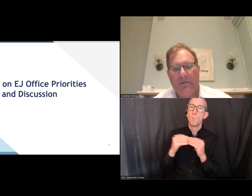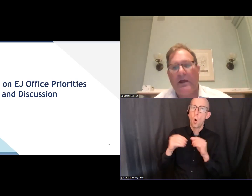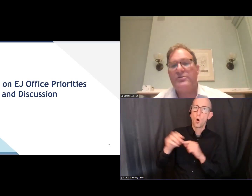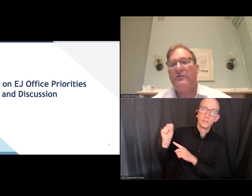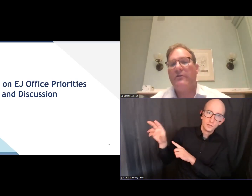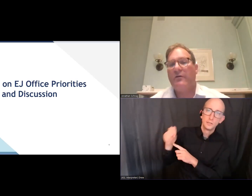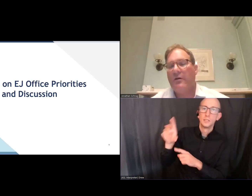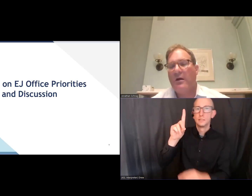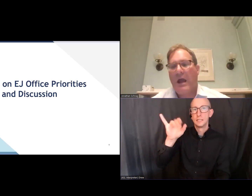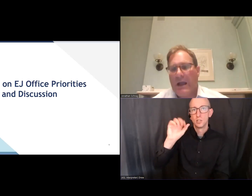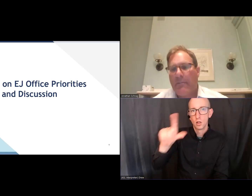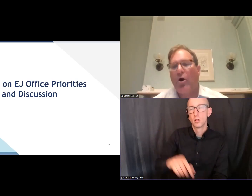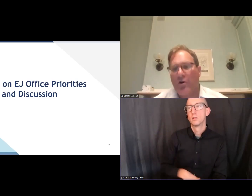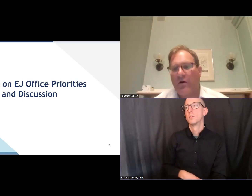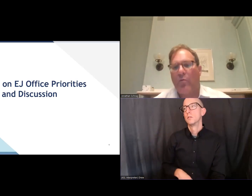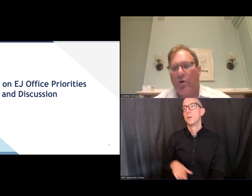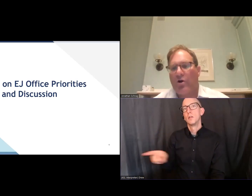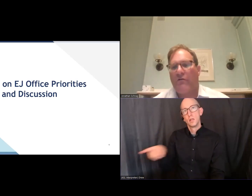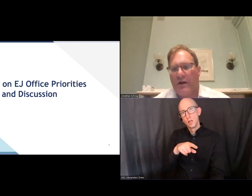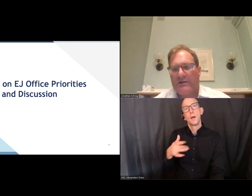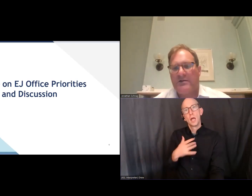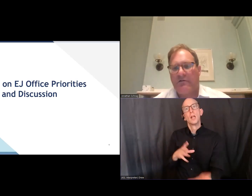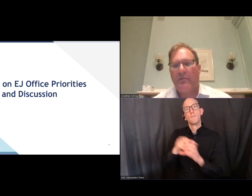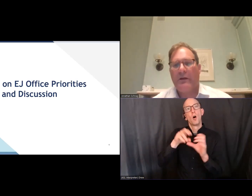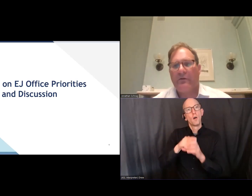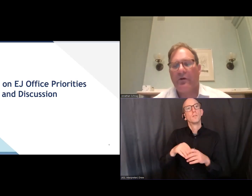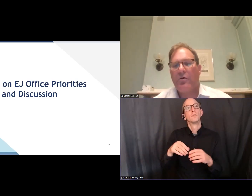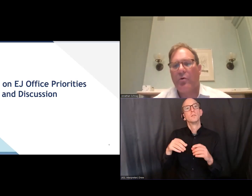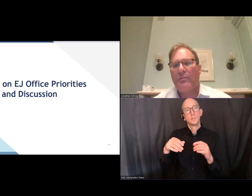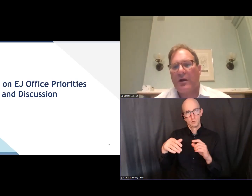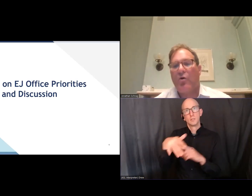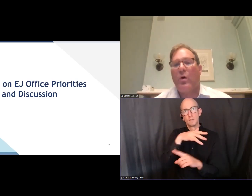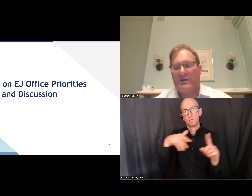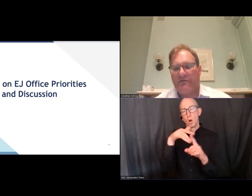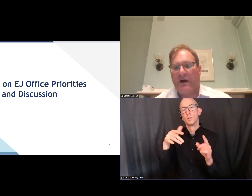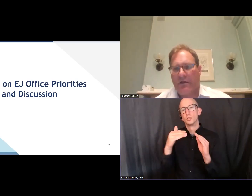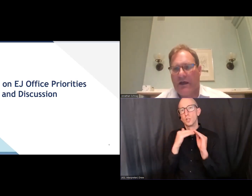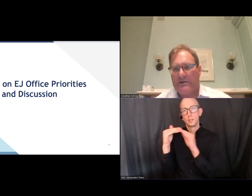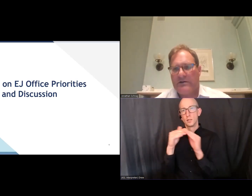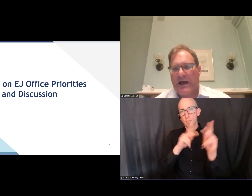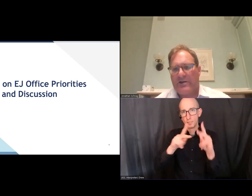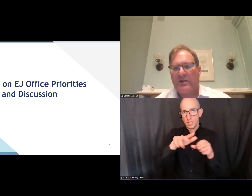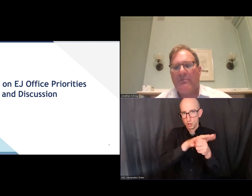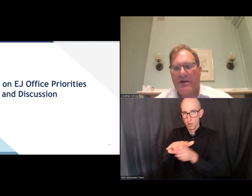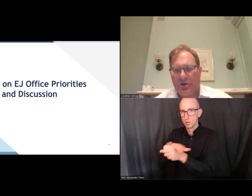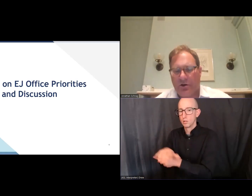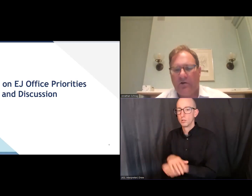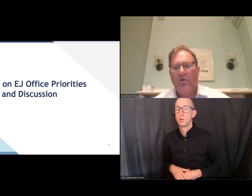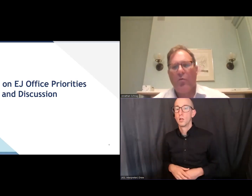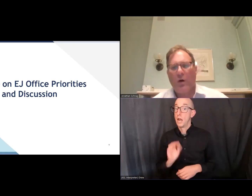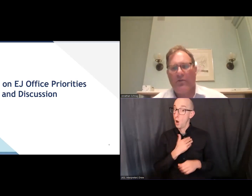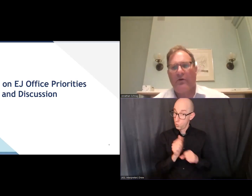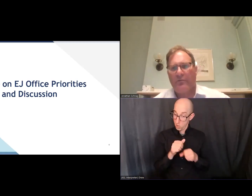justice populations. And a part of our work over the next several months would be to quantify that, to actually